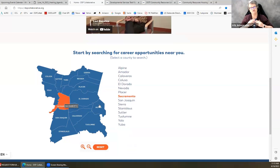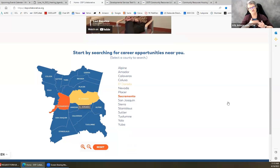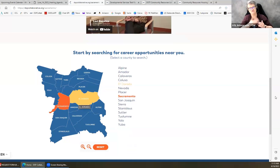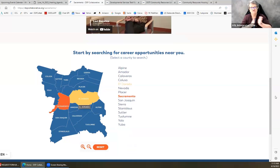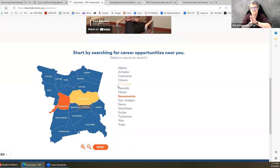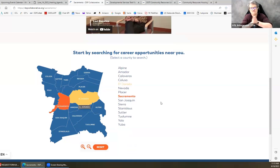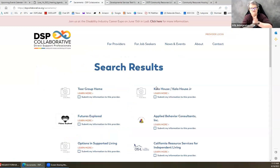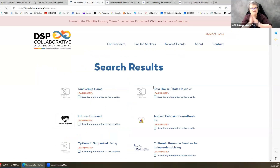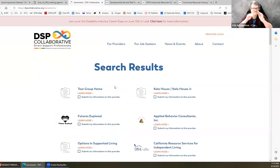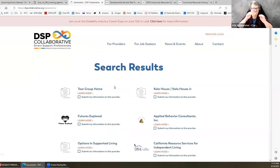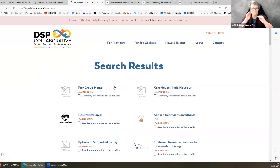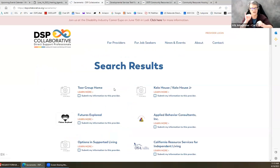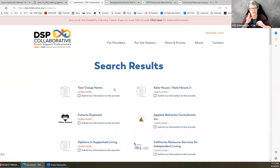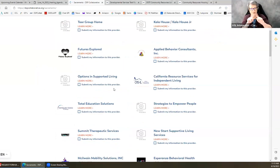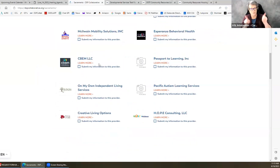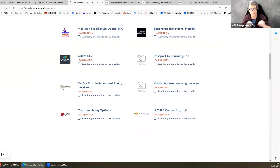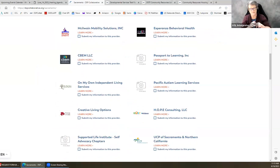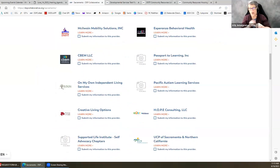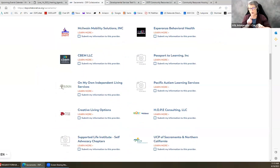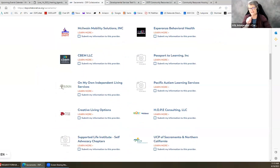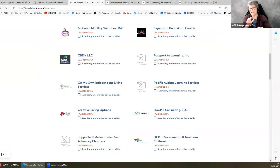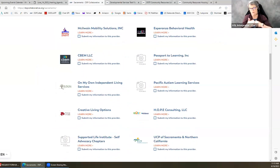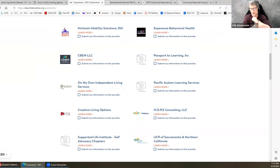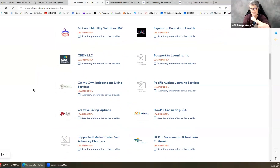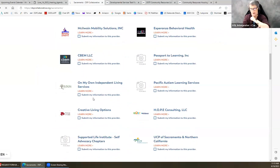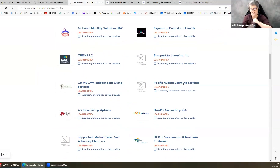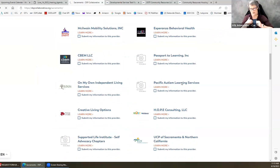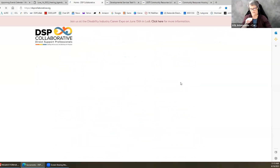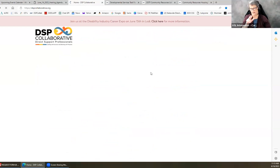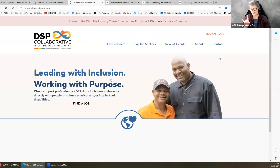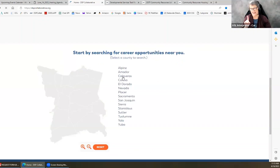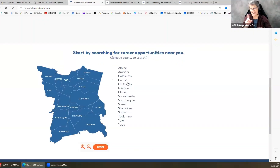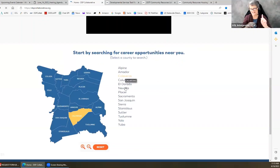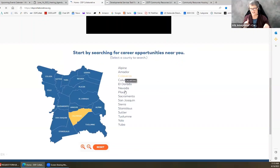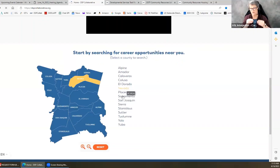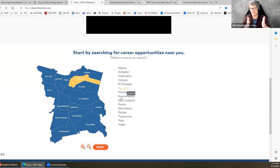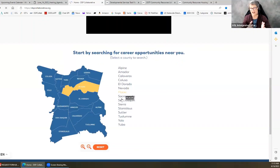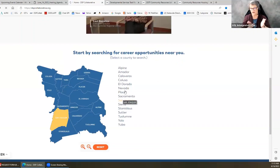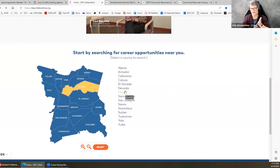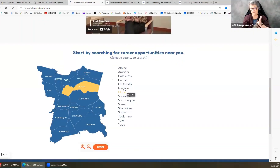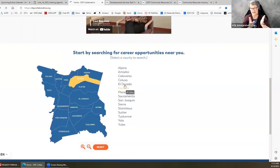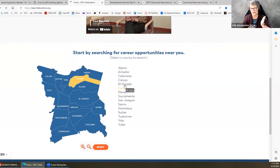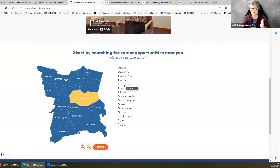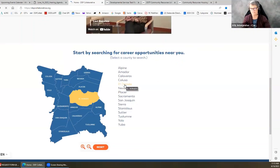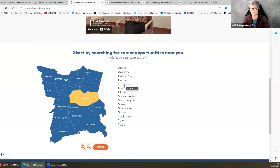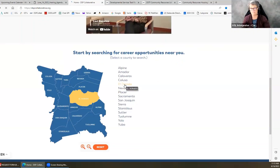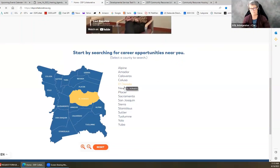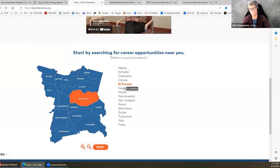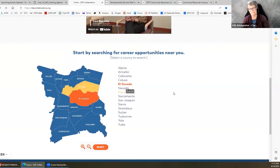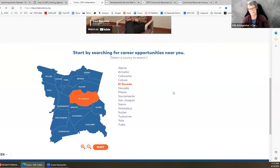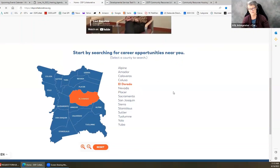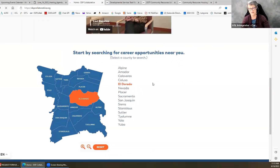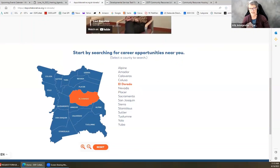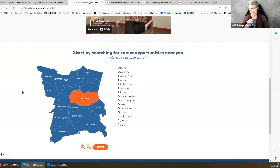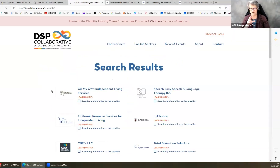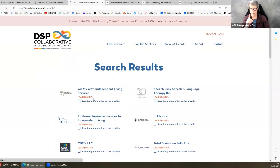this job board. Again, just looking at Sacramento County, I think we have 38 different providers that are now signed up just for that county. El